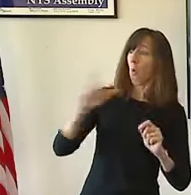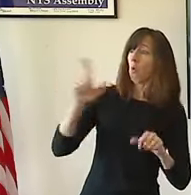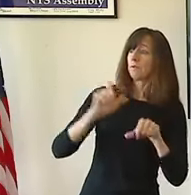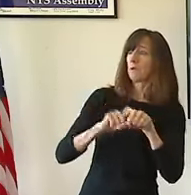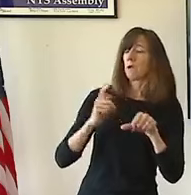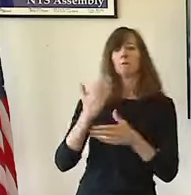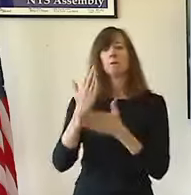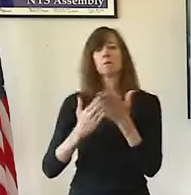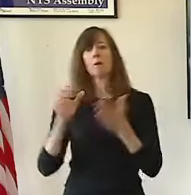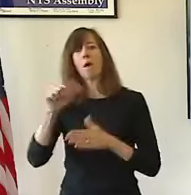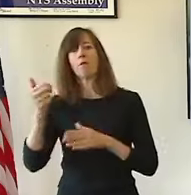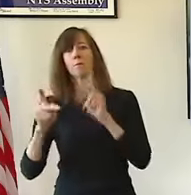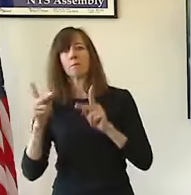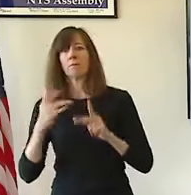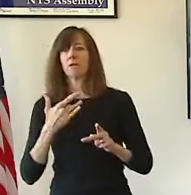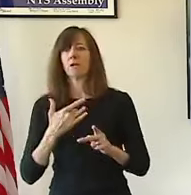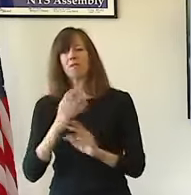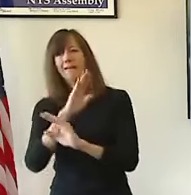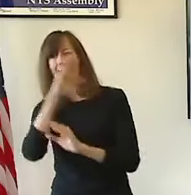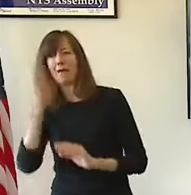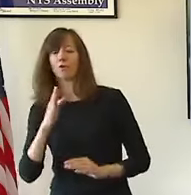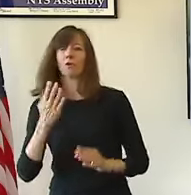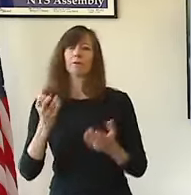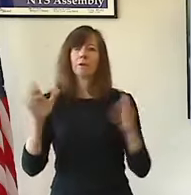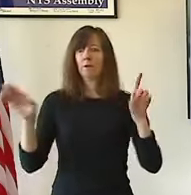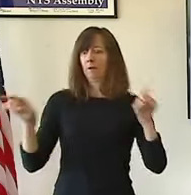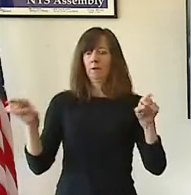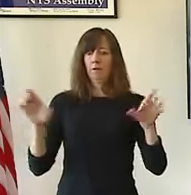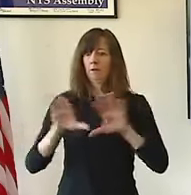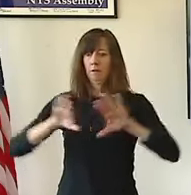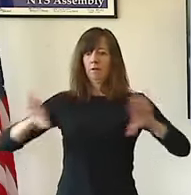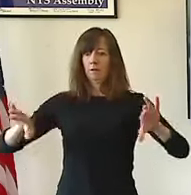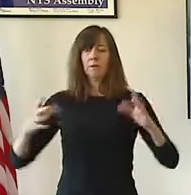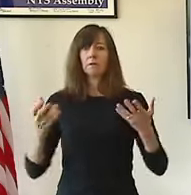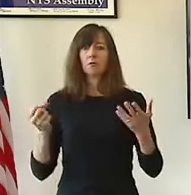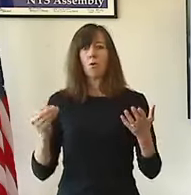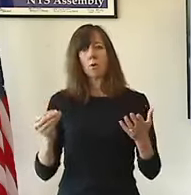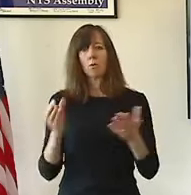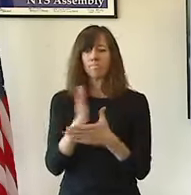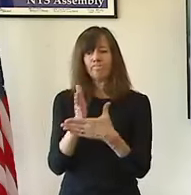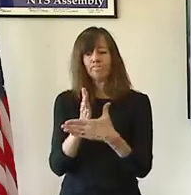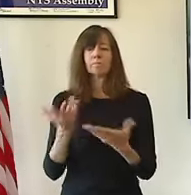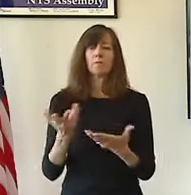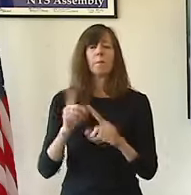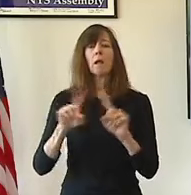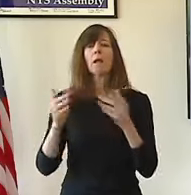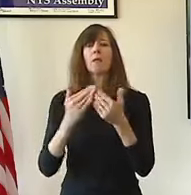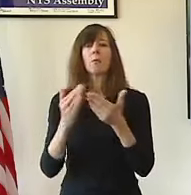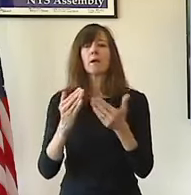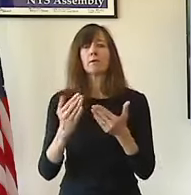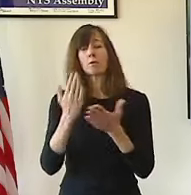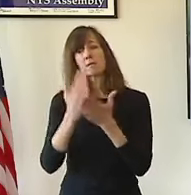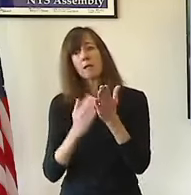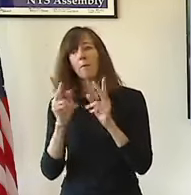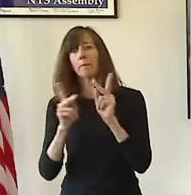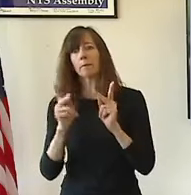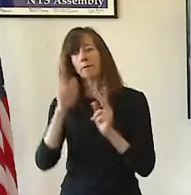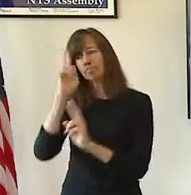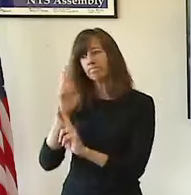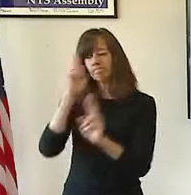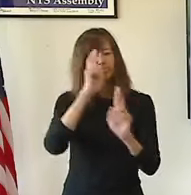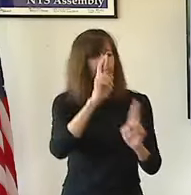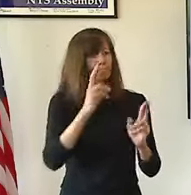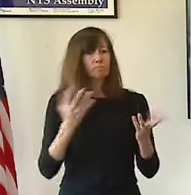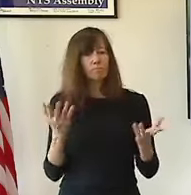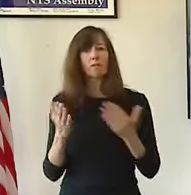best. Just do your best. And be respectful that there are those who might disagree. But please, face coverings when social distancing isn't